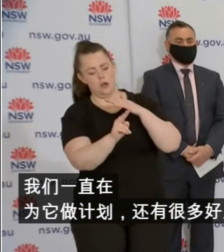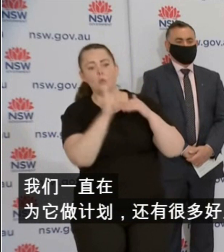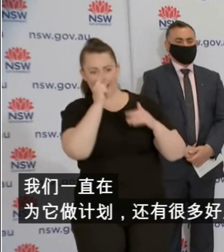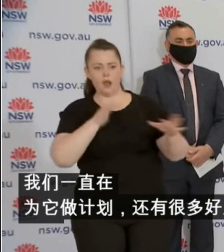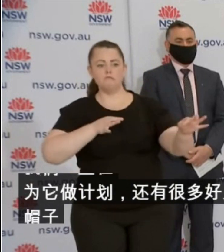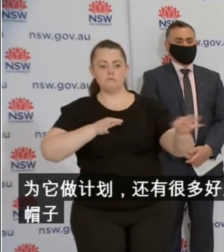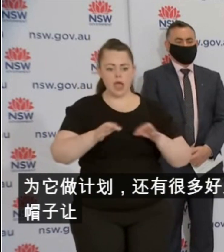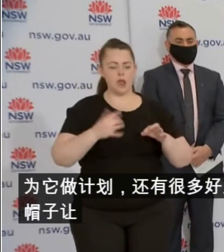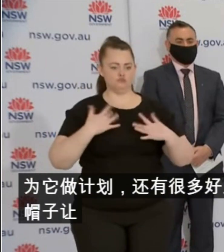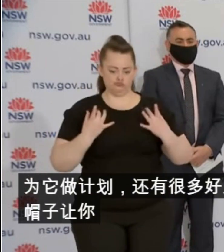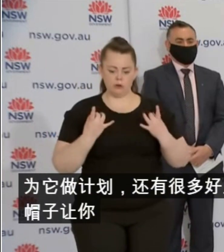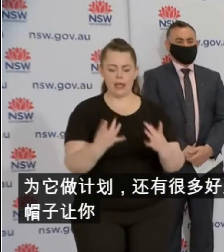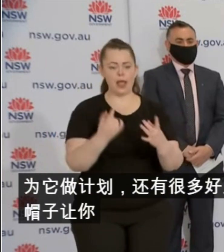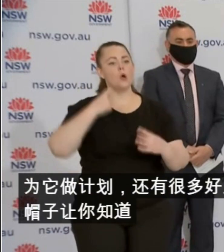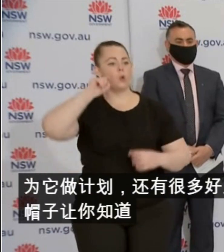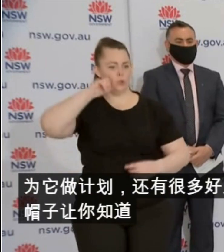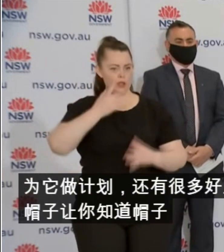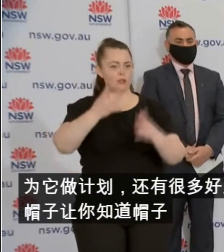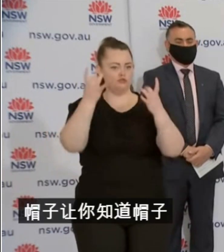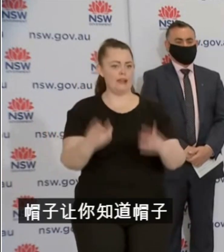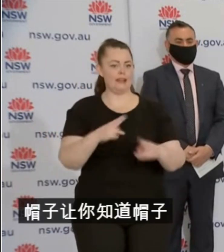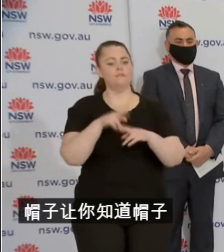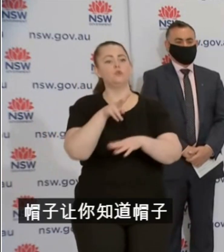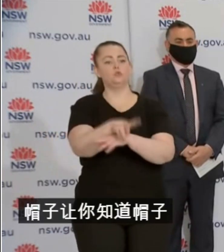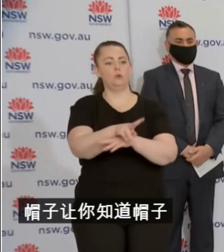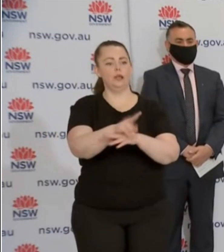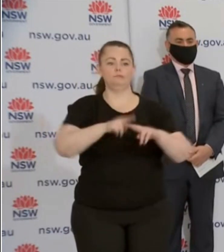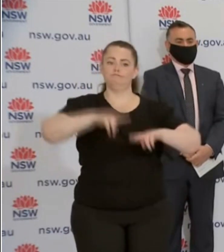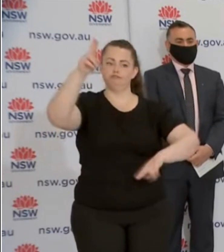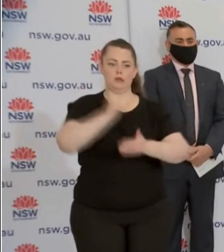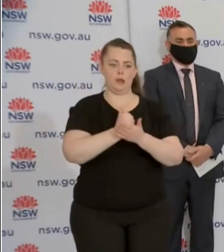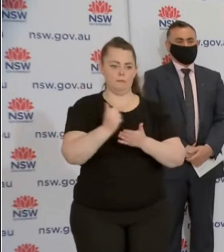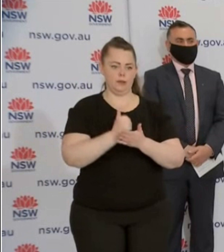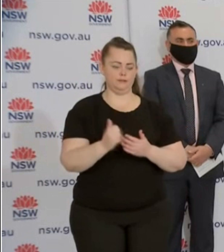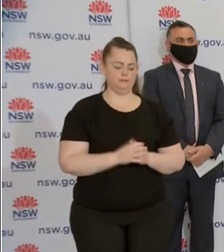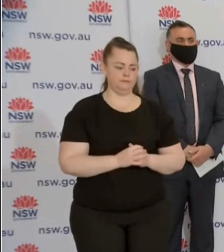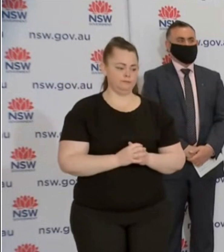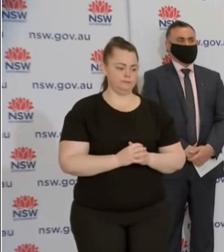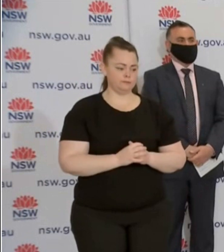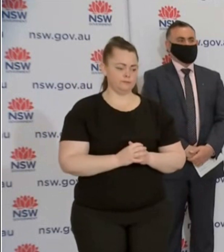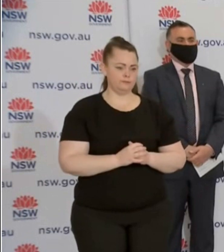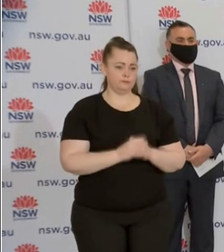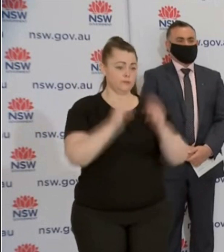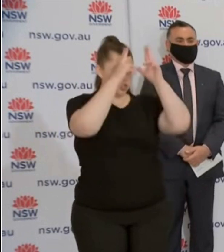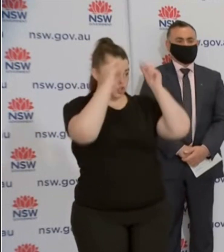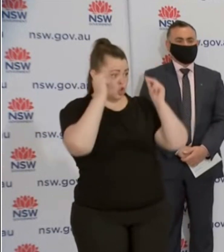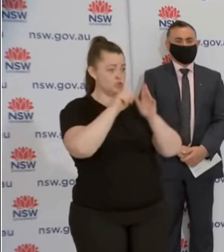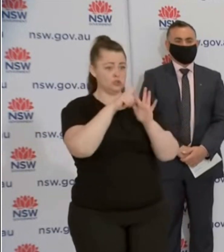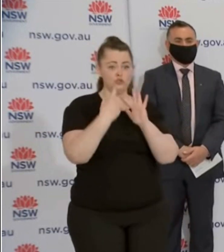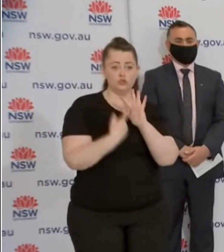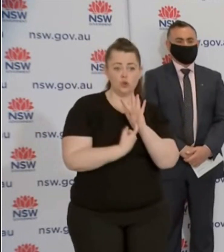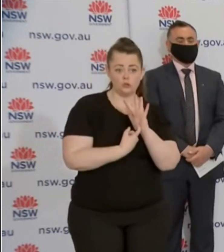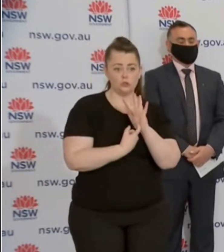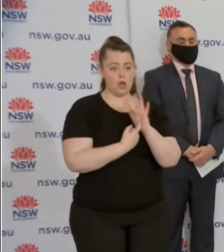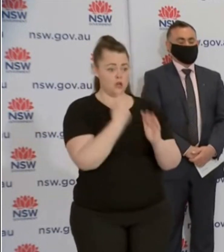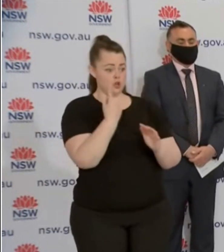mean, my hats off to health workers who work with COVID patients every day and then go